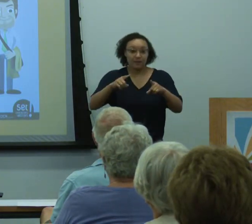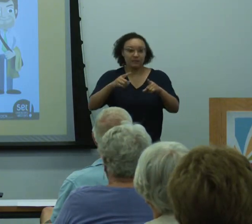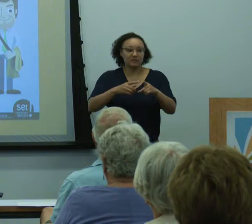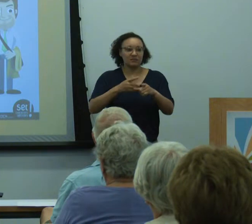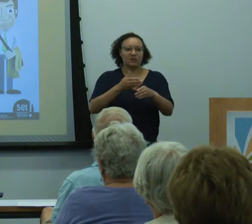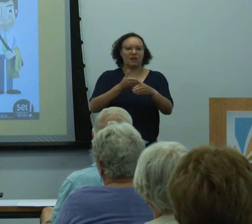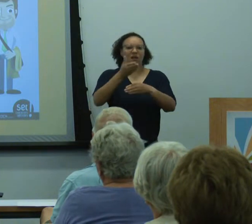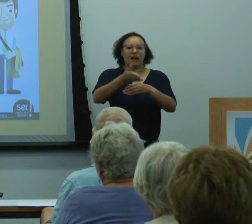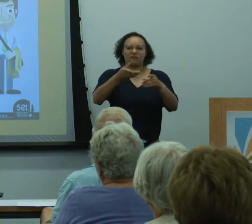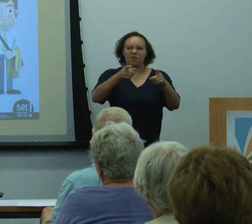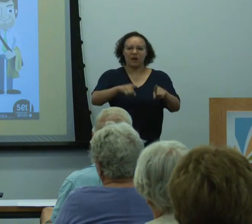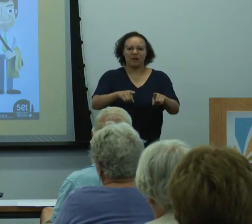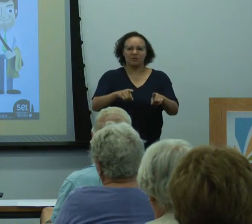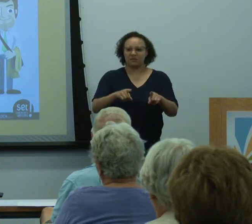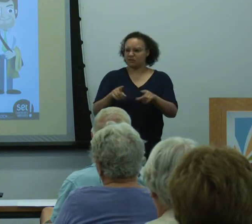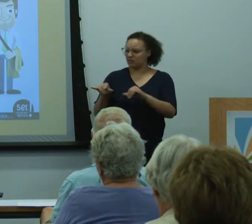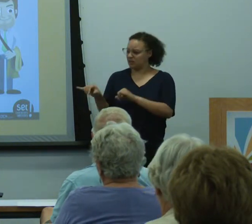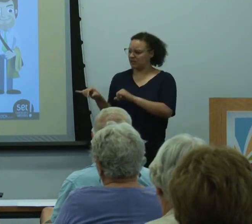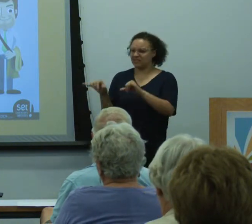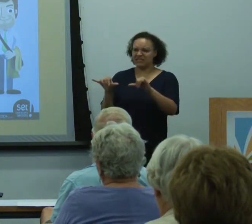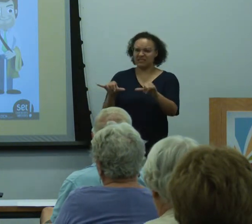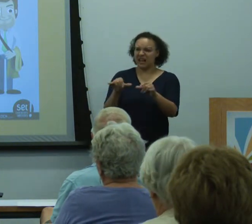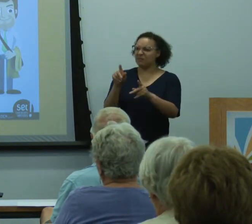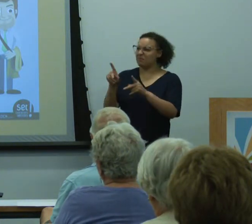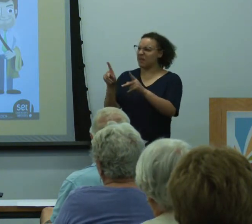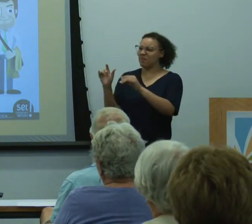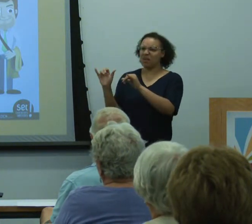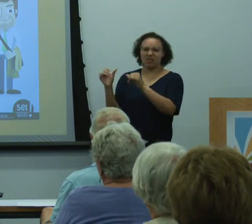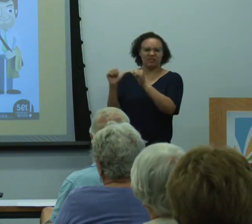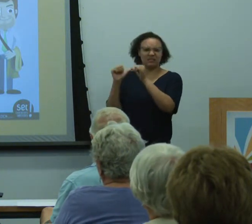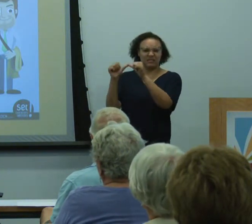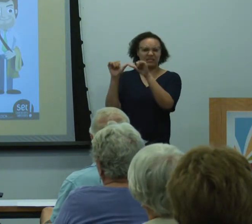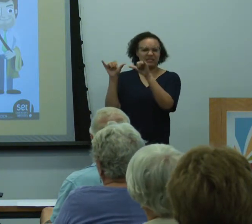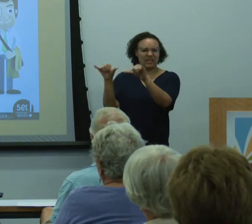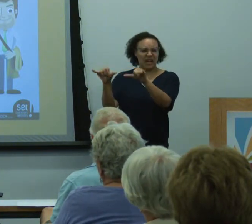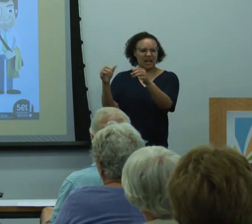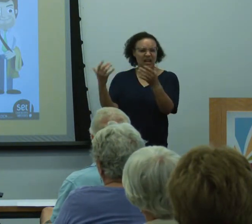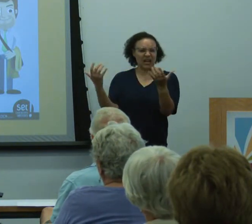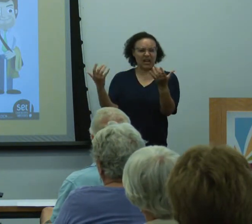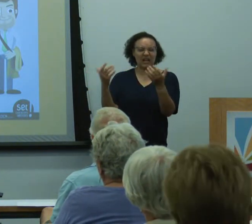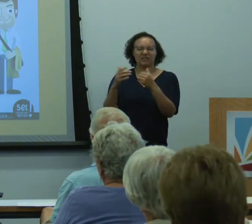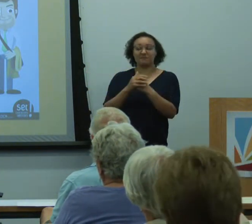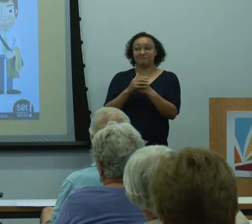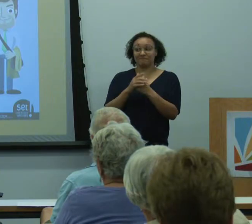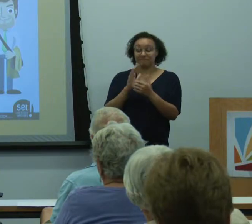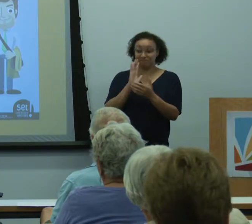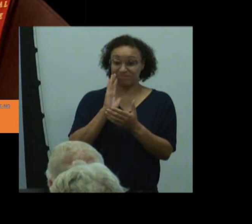same people that were there. So how much does that say about democracy?